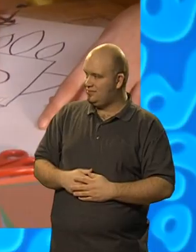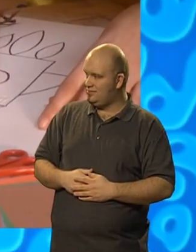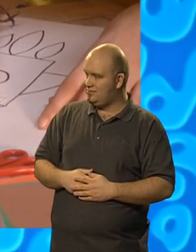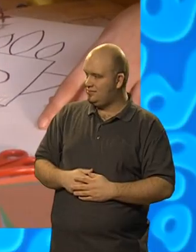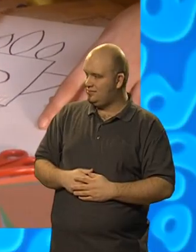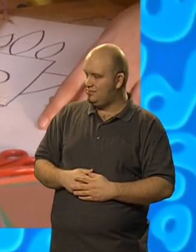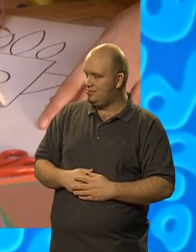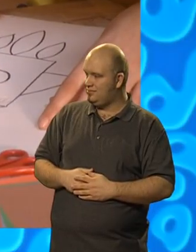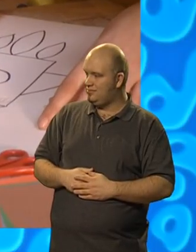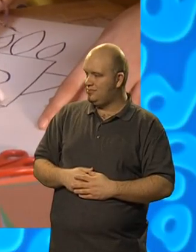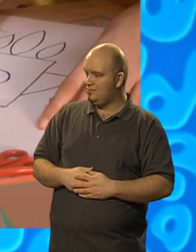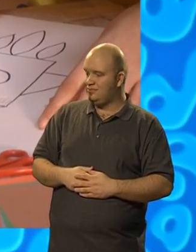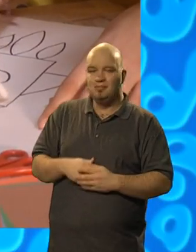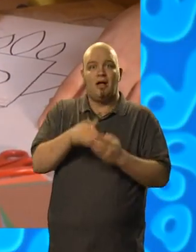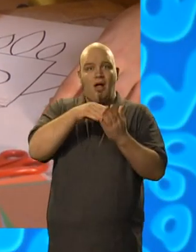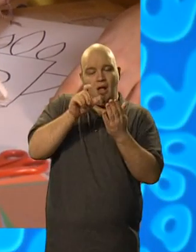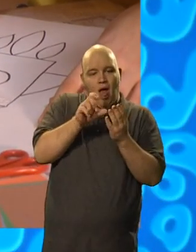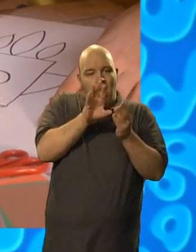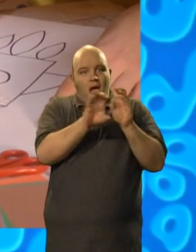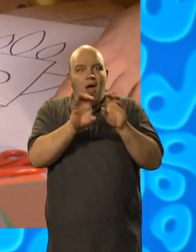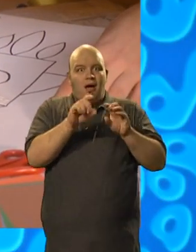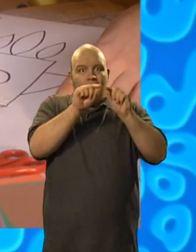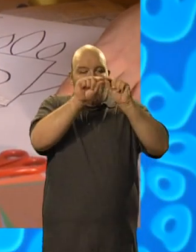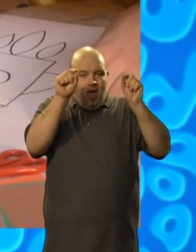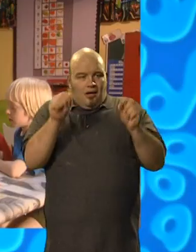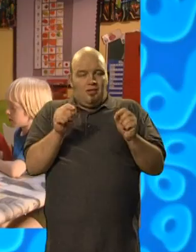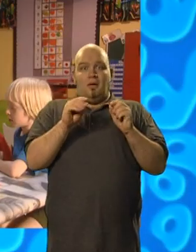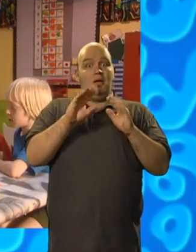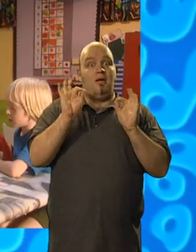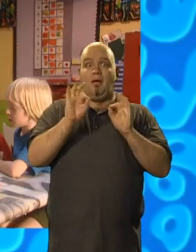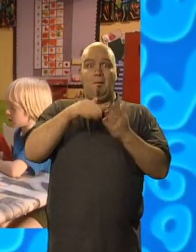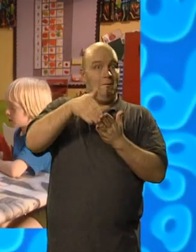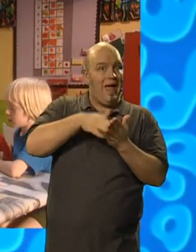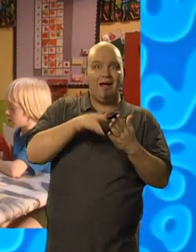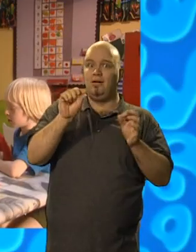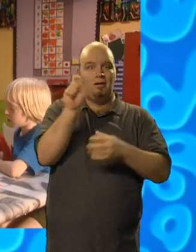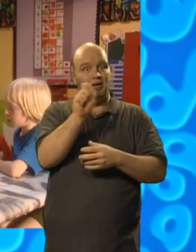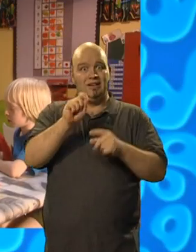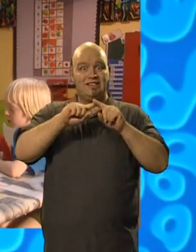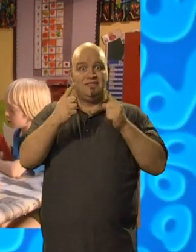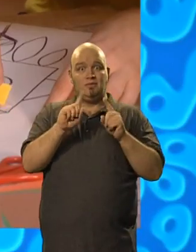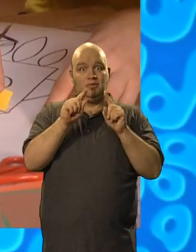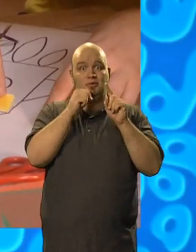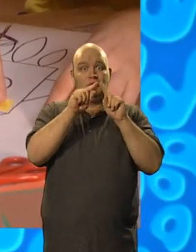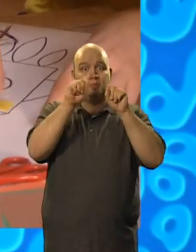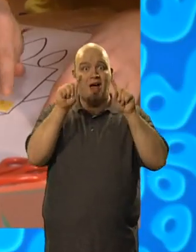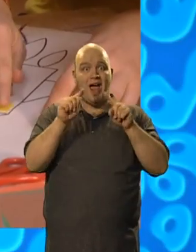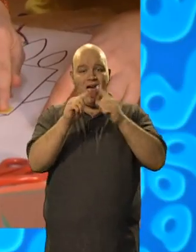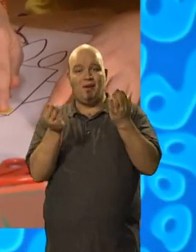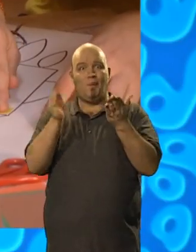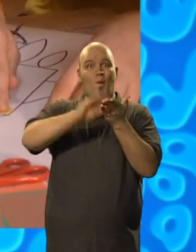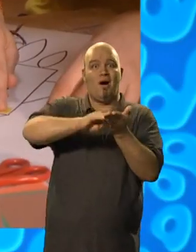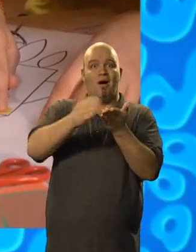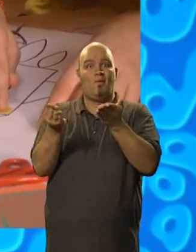And you're going to colour in between the lines, but we're not going to use paint, we're not using crayon. I'm going to stick on these squares